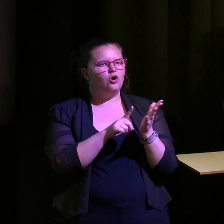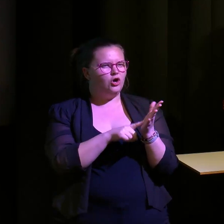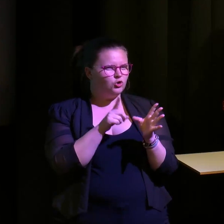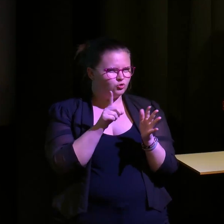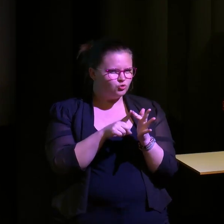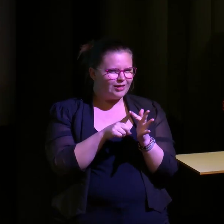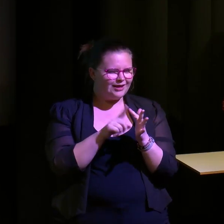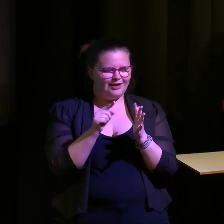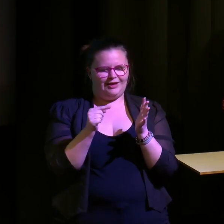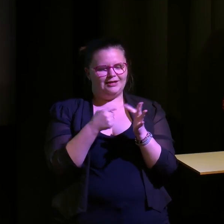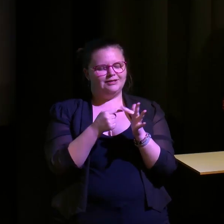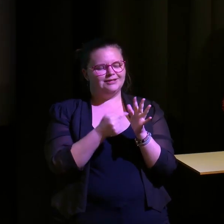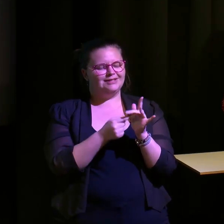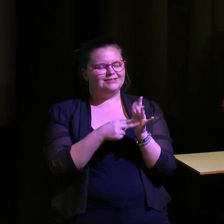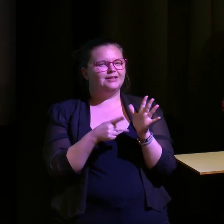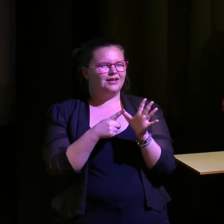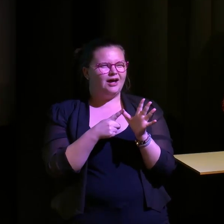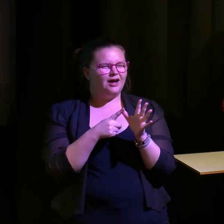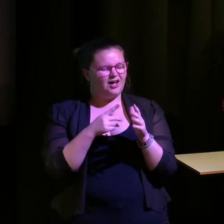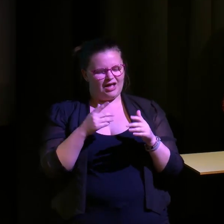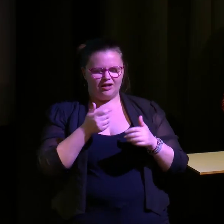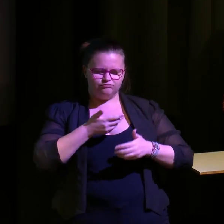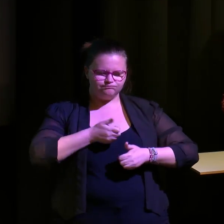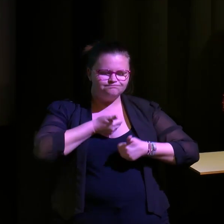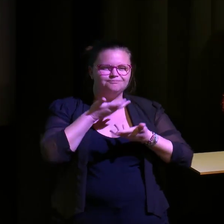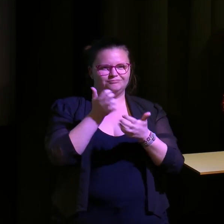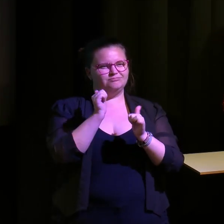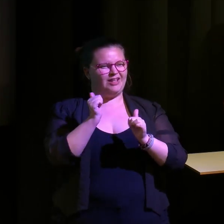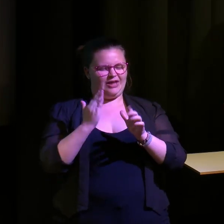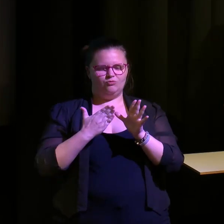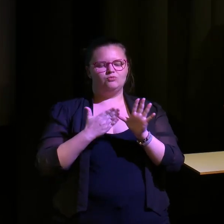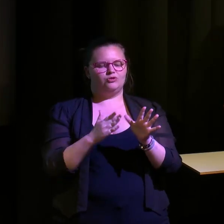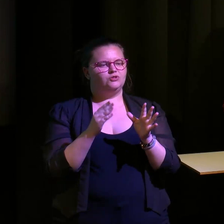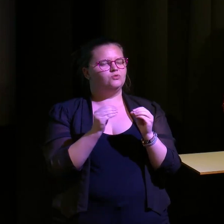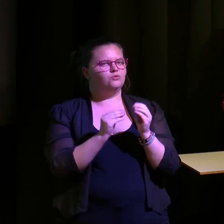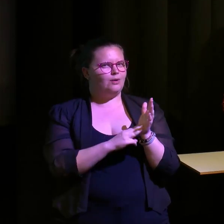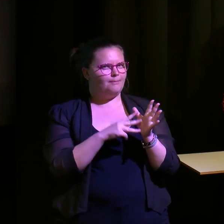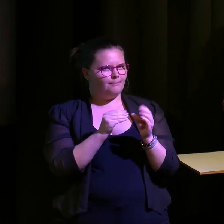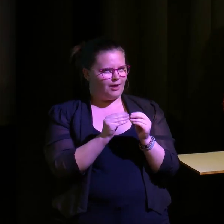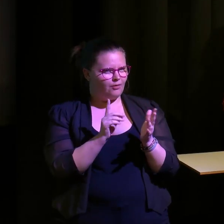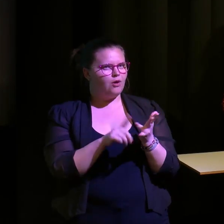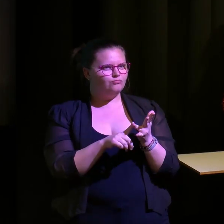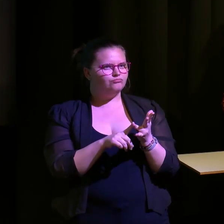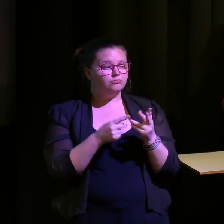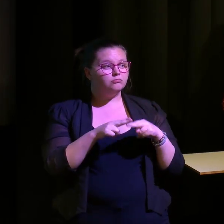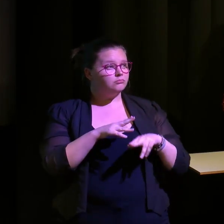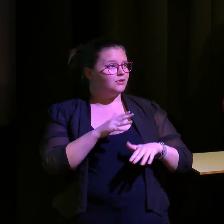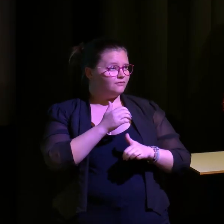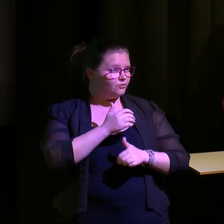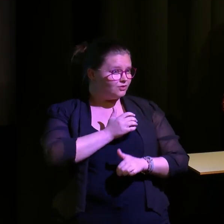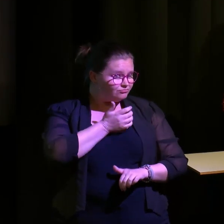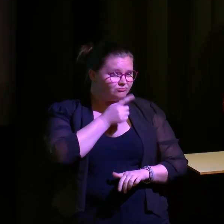responses to Mabo. For those of you here at State Library, I invite you to stay after the discussion and explore the exhibition in our